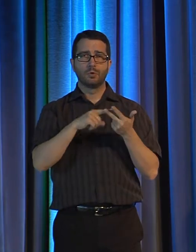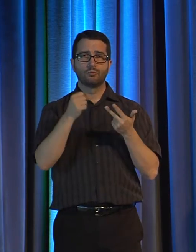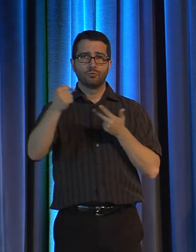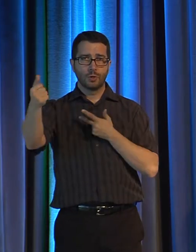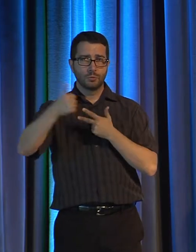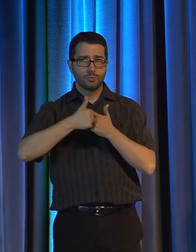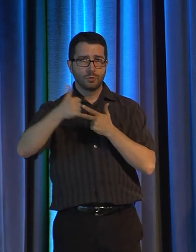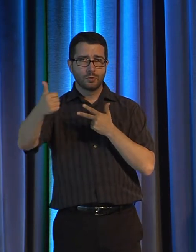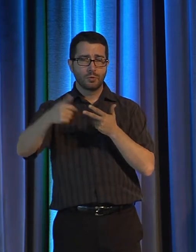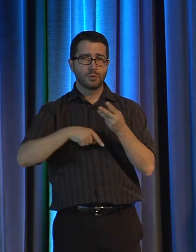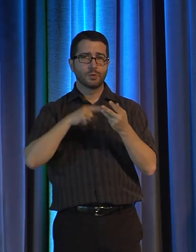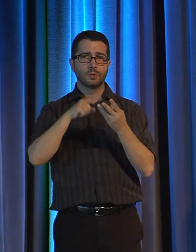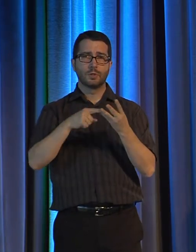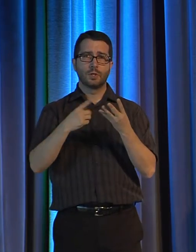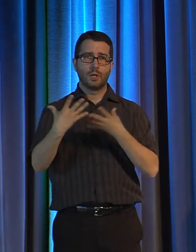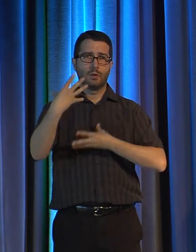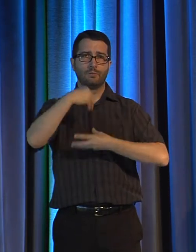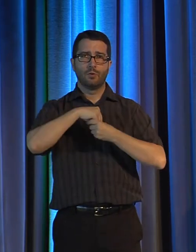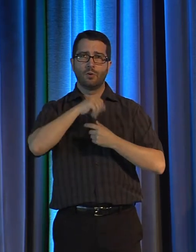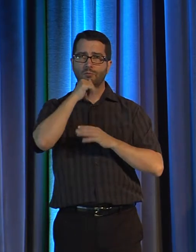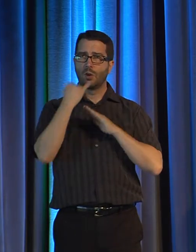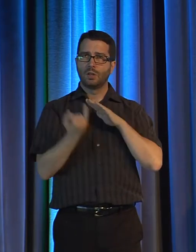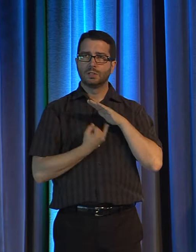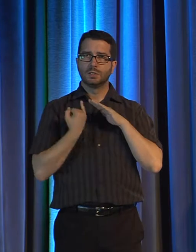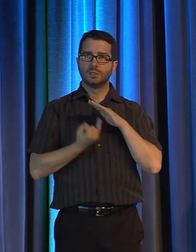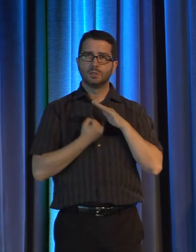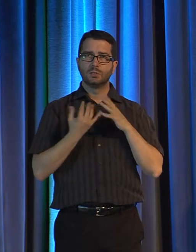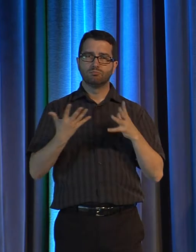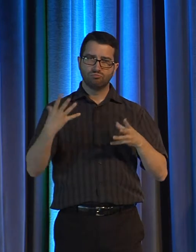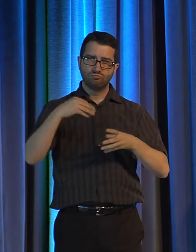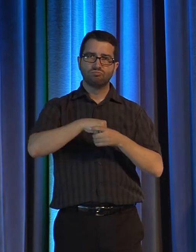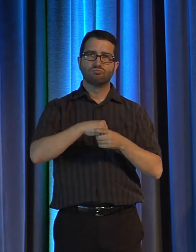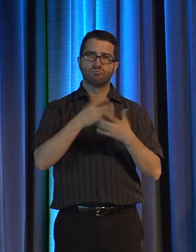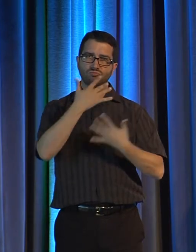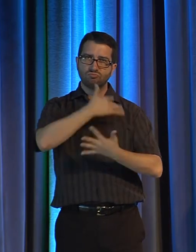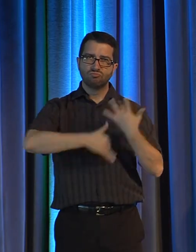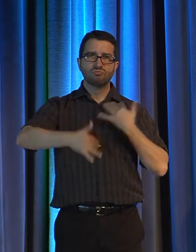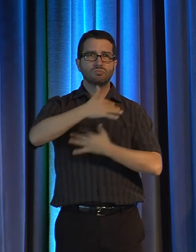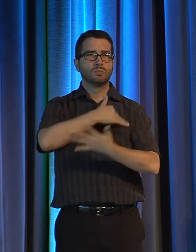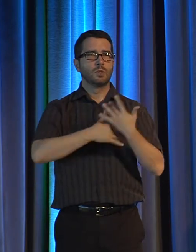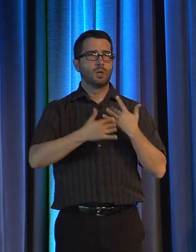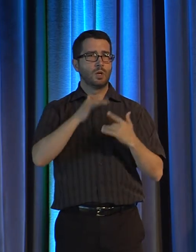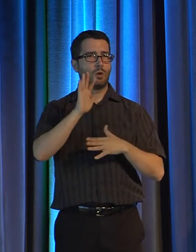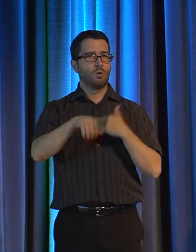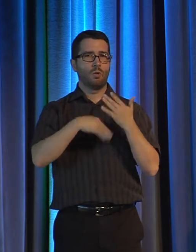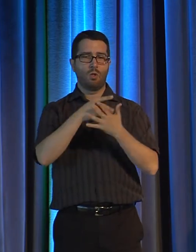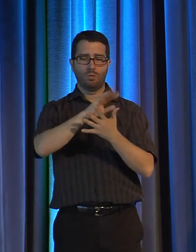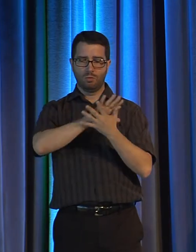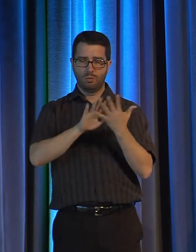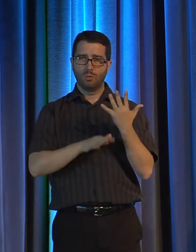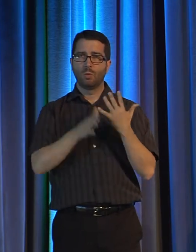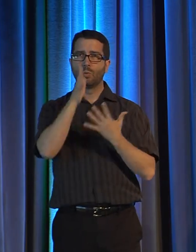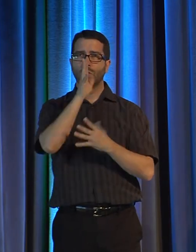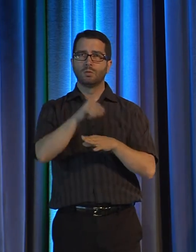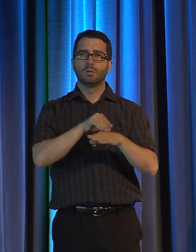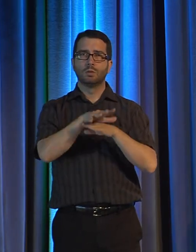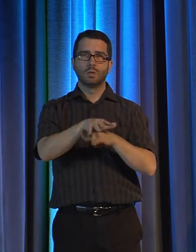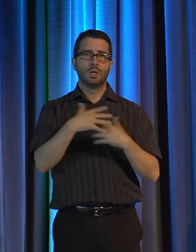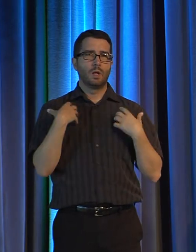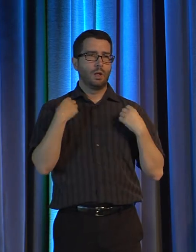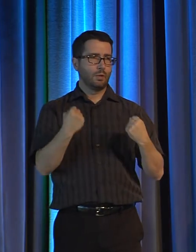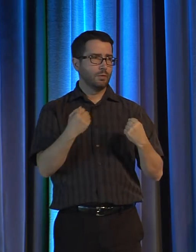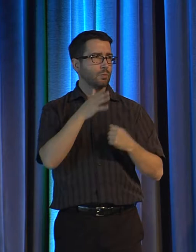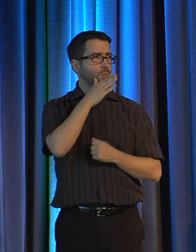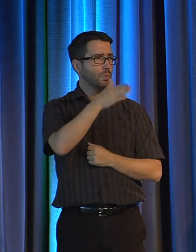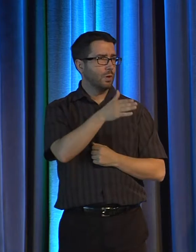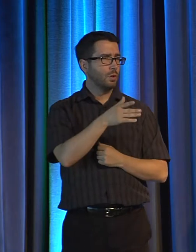belonging. Think about those things. They all contribute to what kind of health state we have. These needs